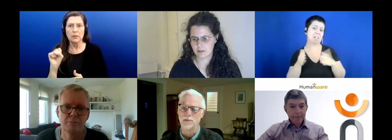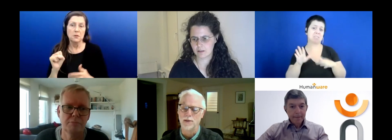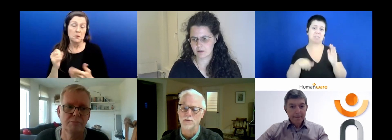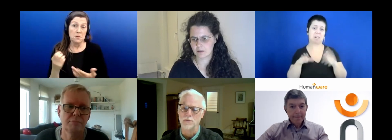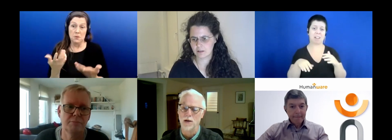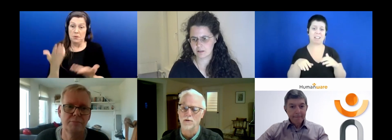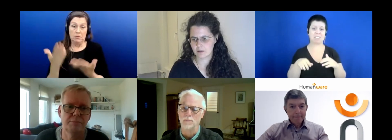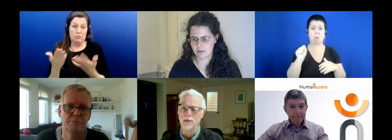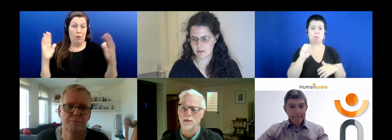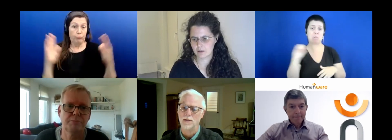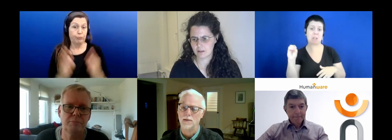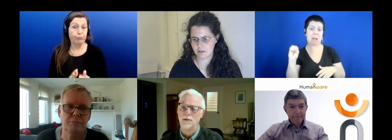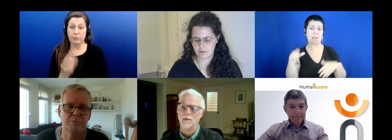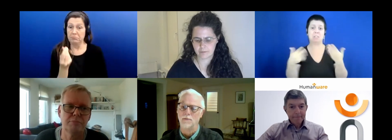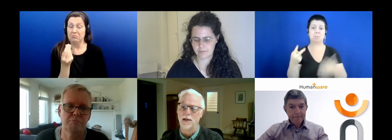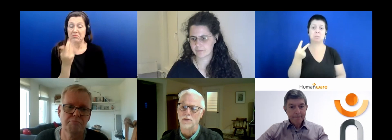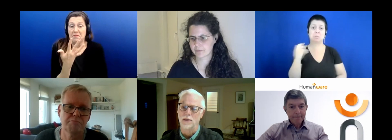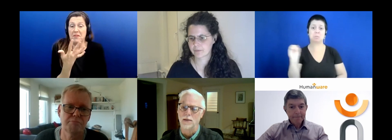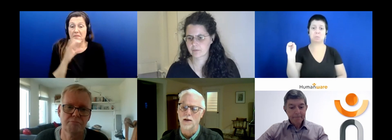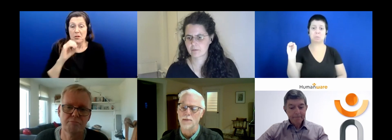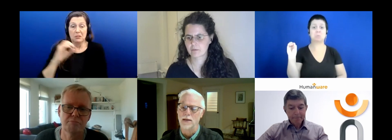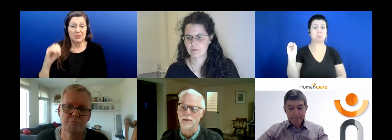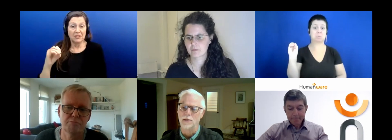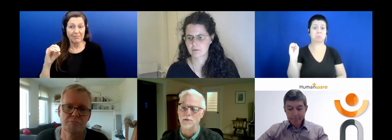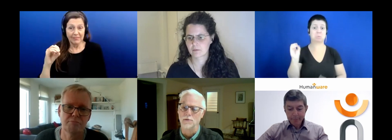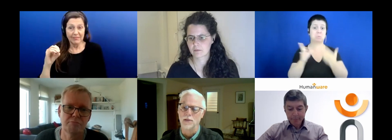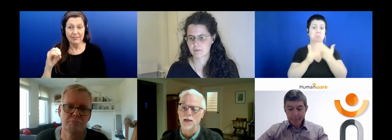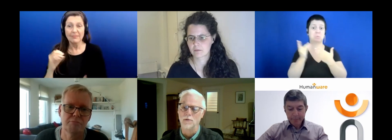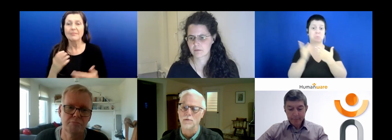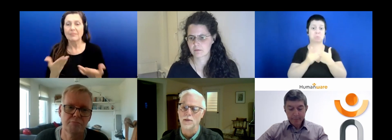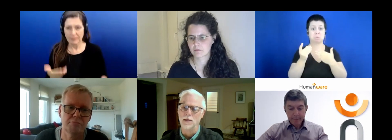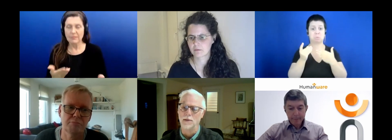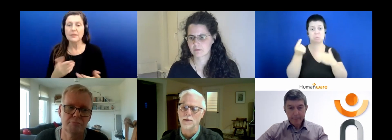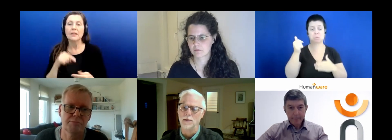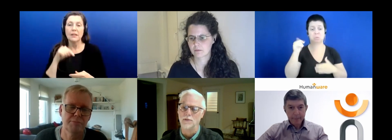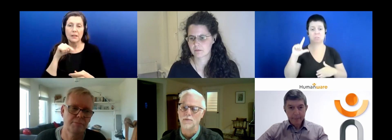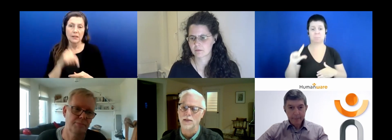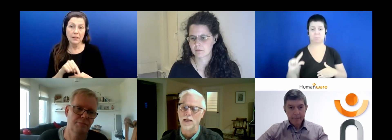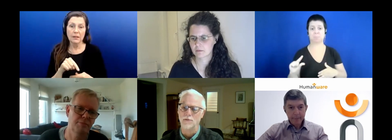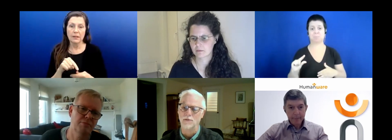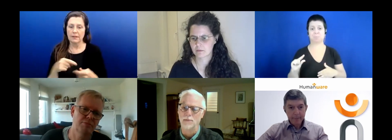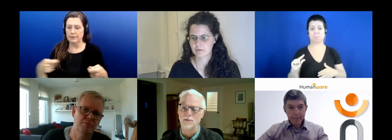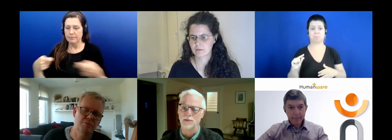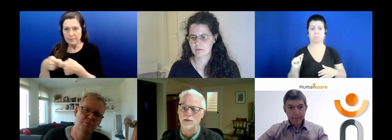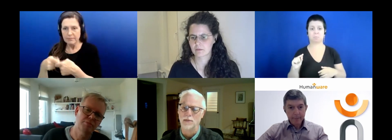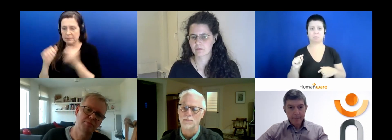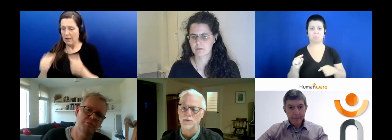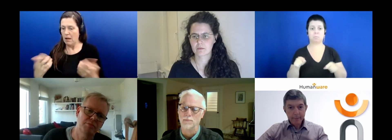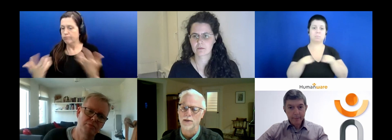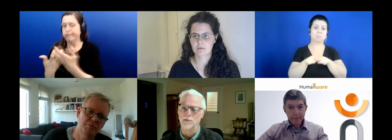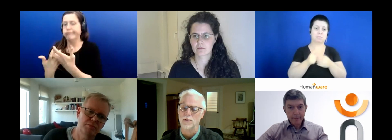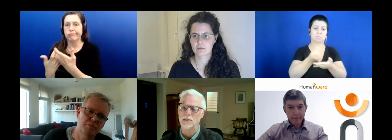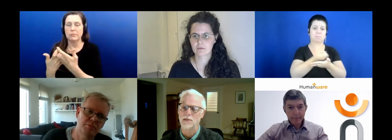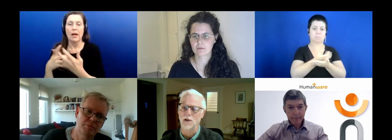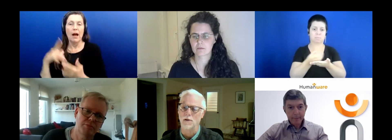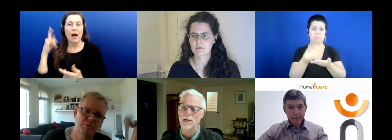Braille displays are smaller, but the fact that they automatically tether to the iPhone and stuff like that just makes it much, much